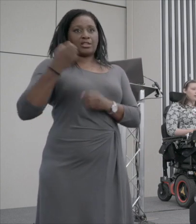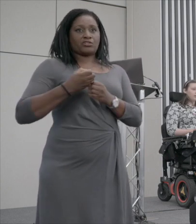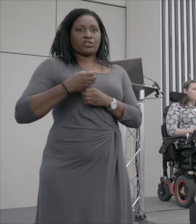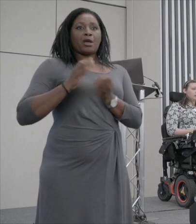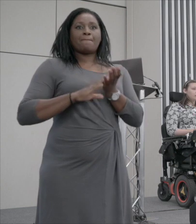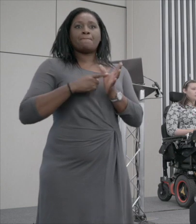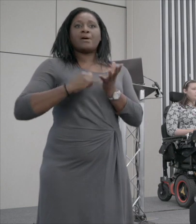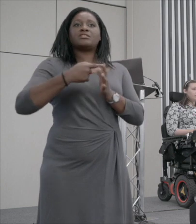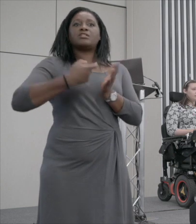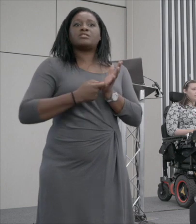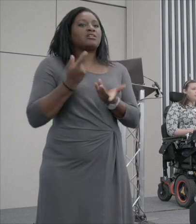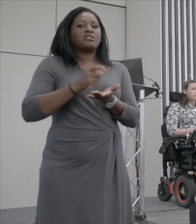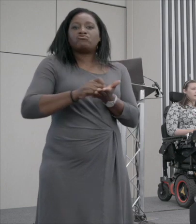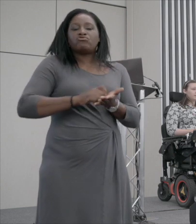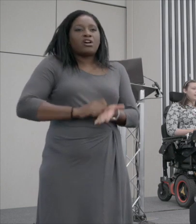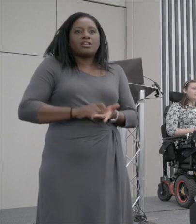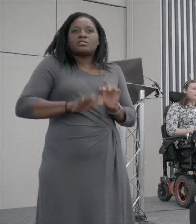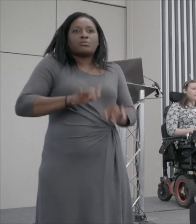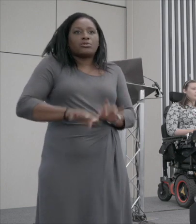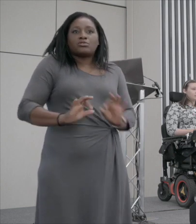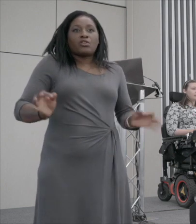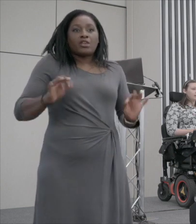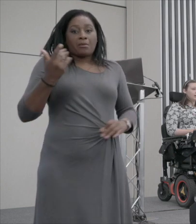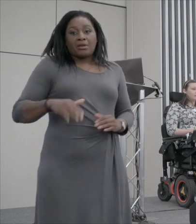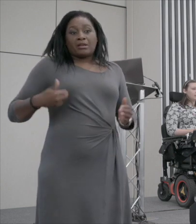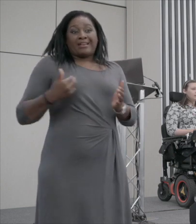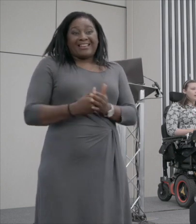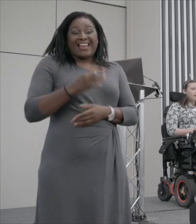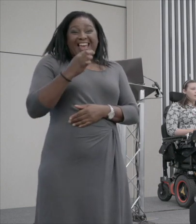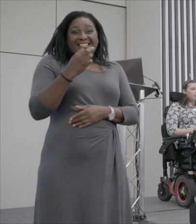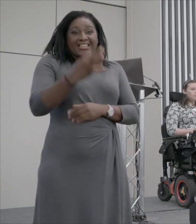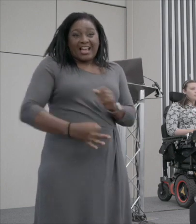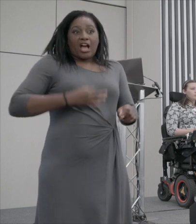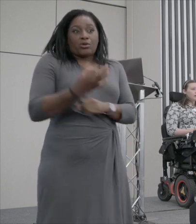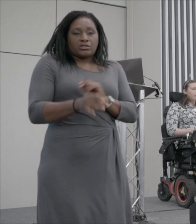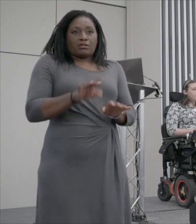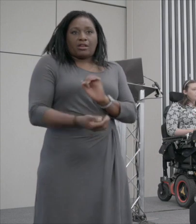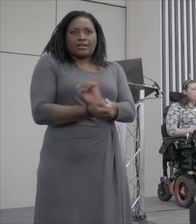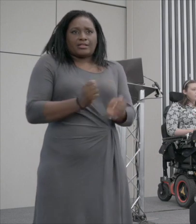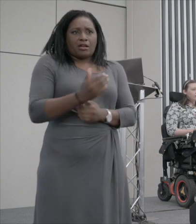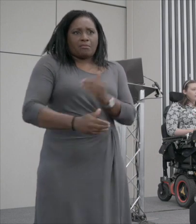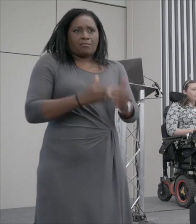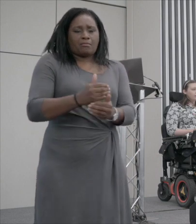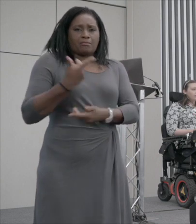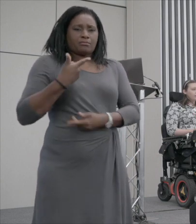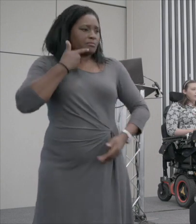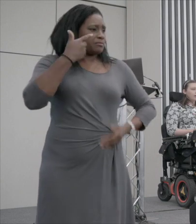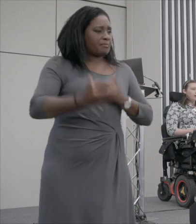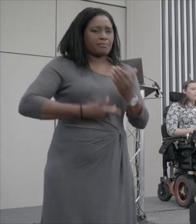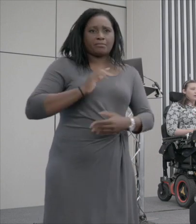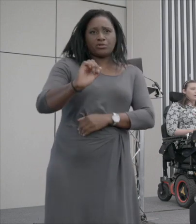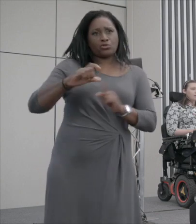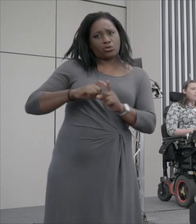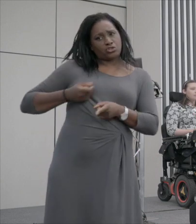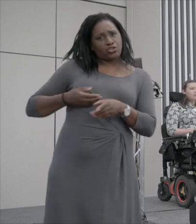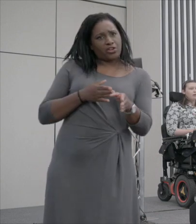can't write, she can't use a computer, and she takes 18 hours to do an exam. And through sharing her daughter's journey, it kind